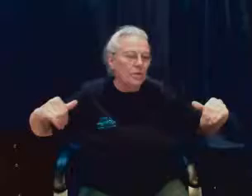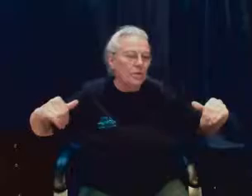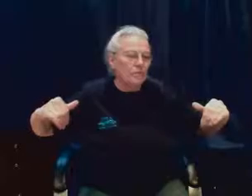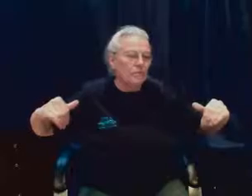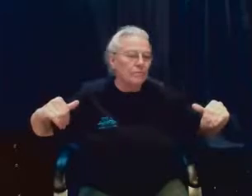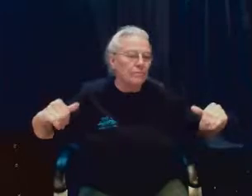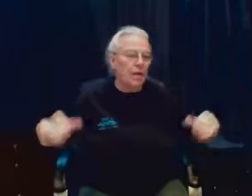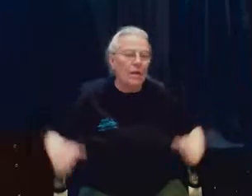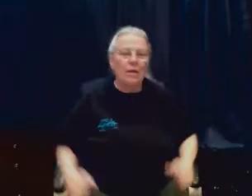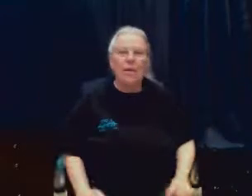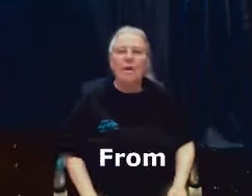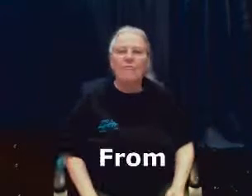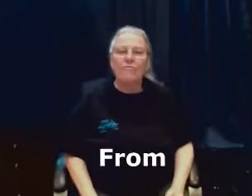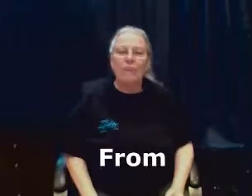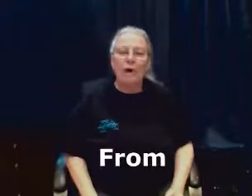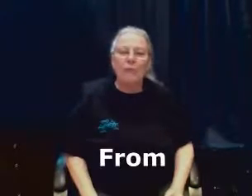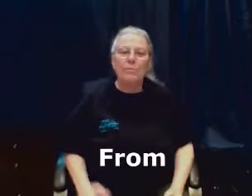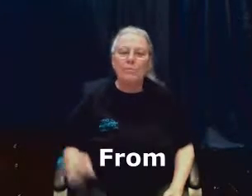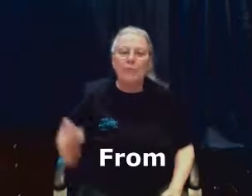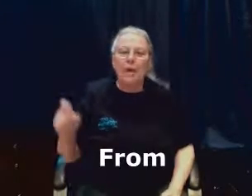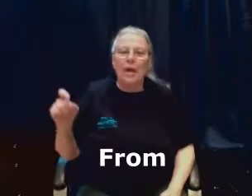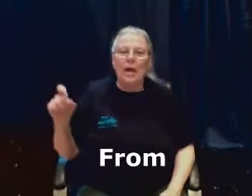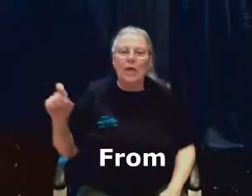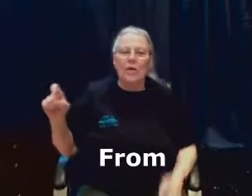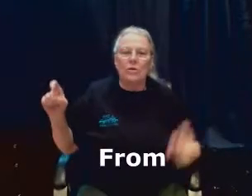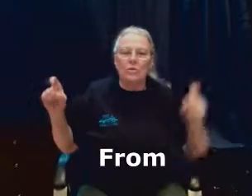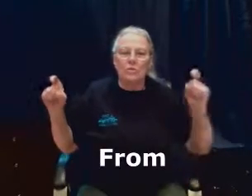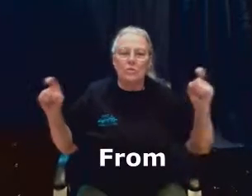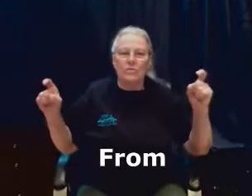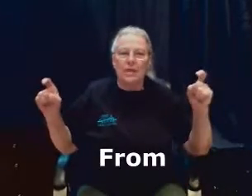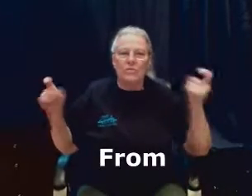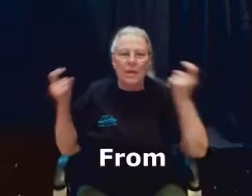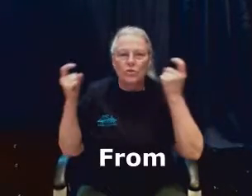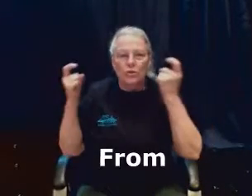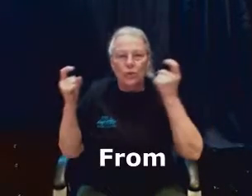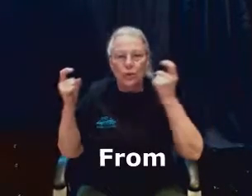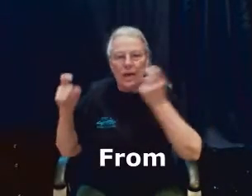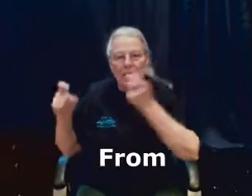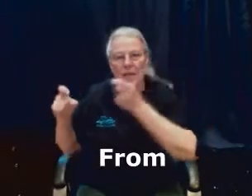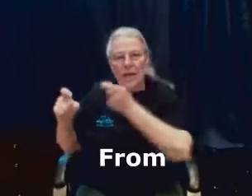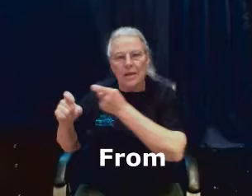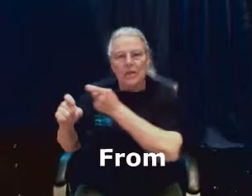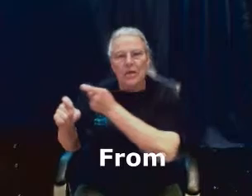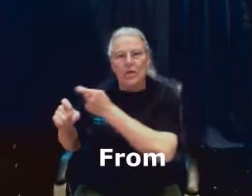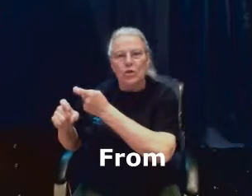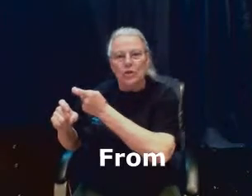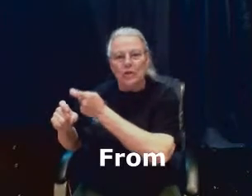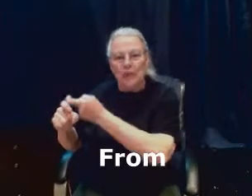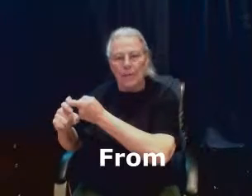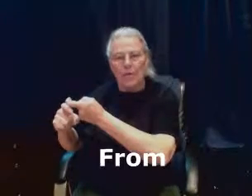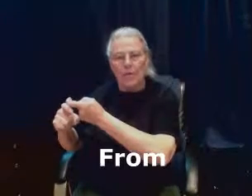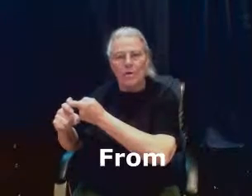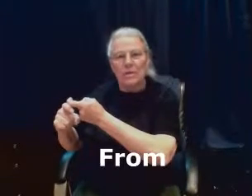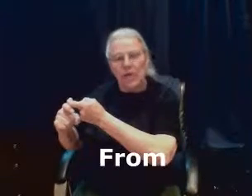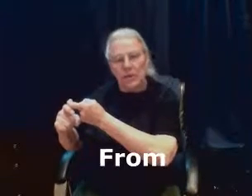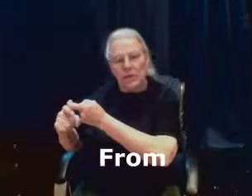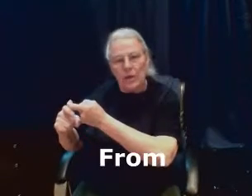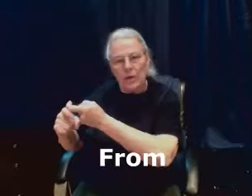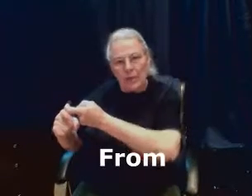Apart. From, think about 2 X hands, your dominant on top of your